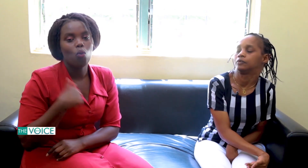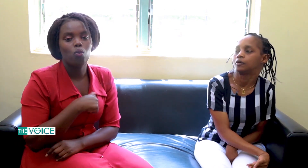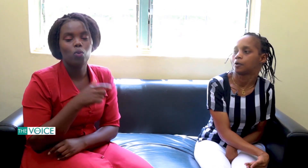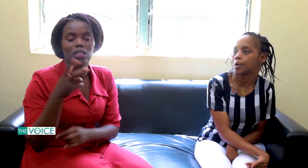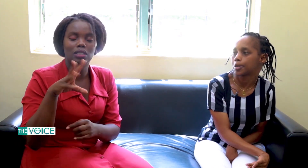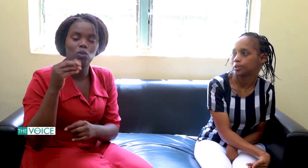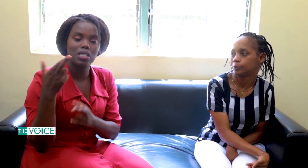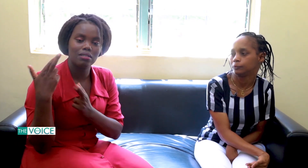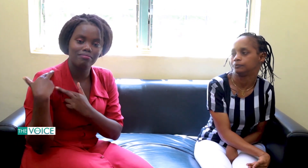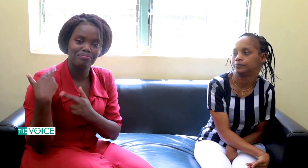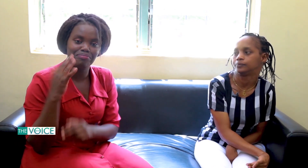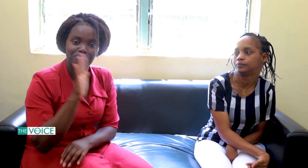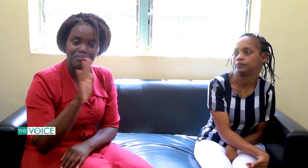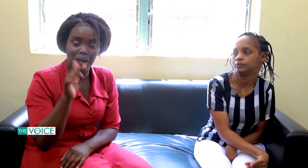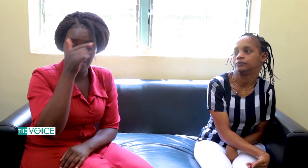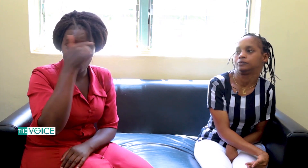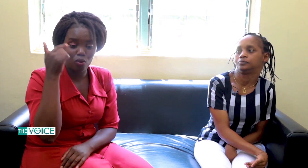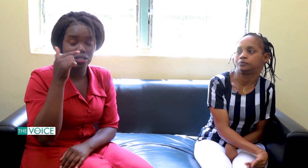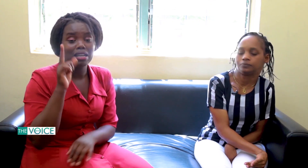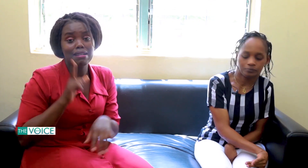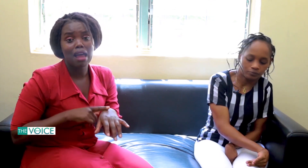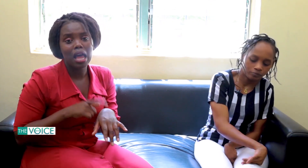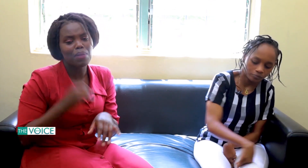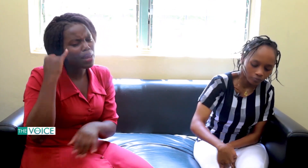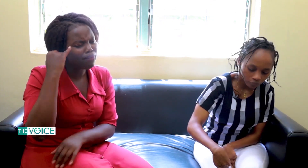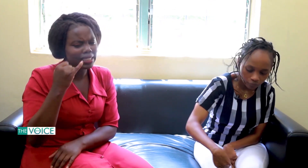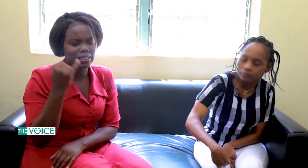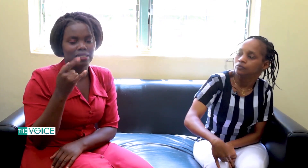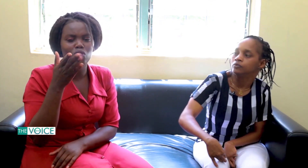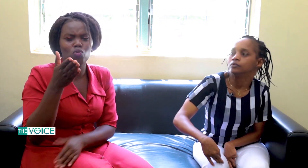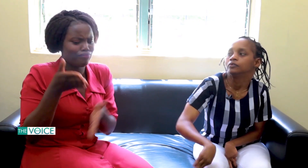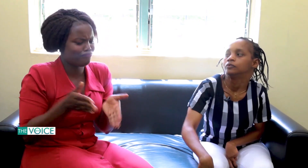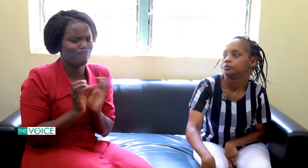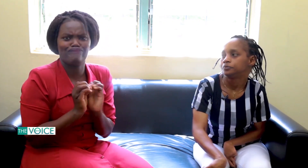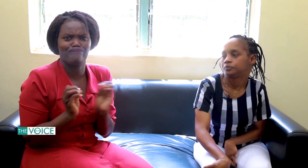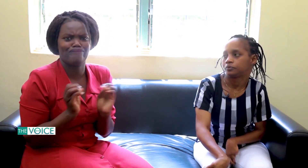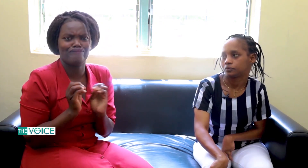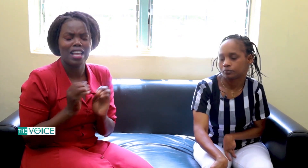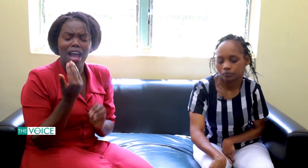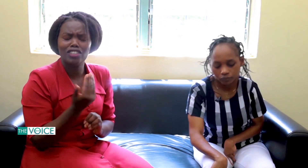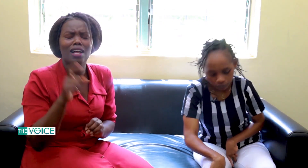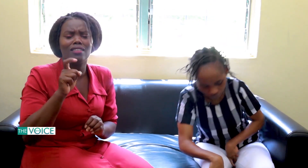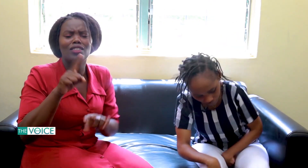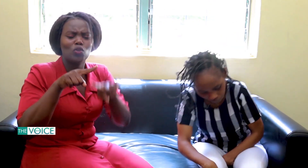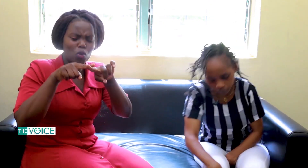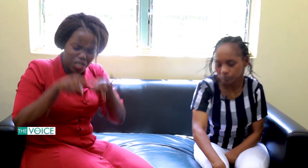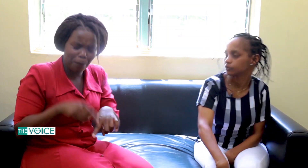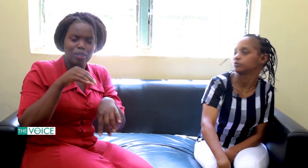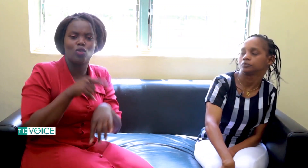But I think we need to take responsibility, because imagine